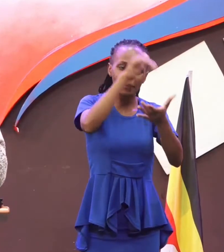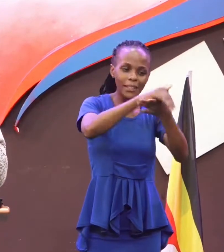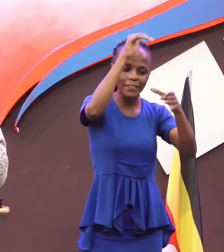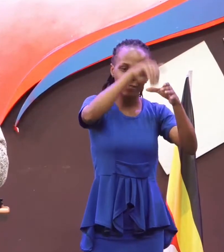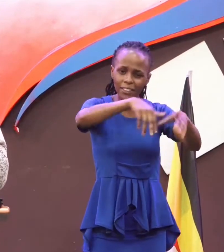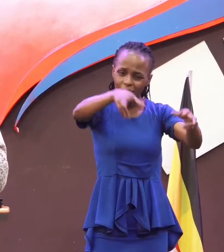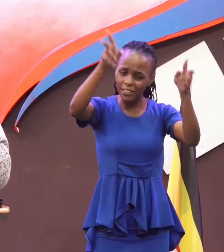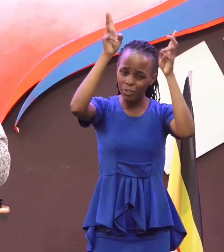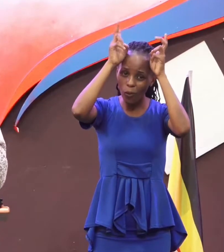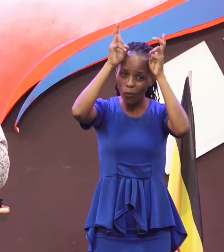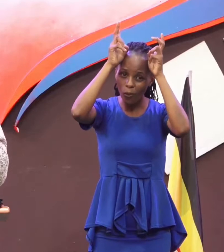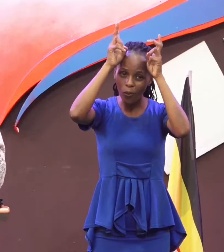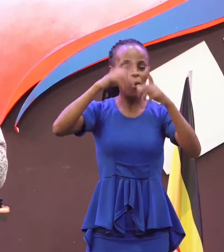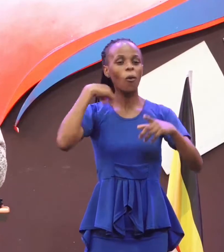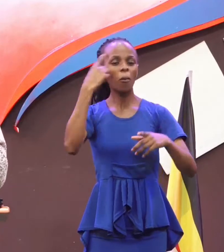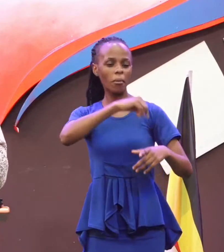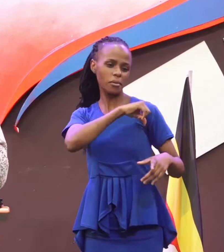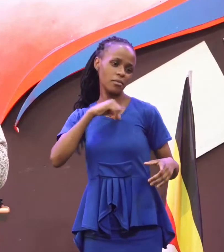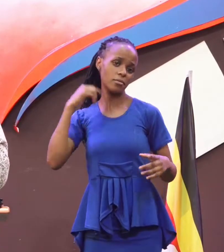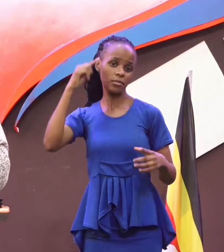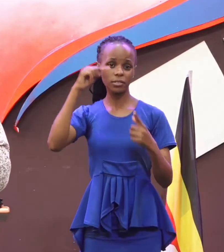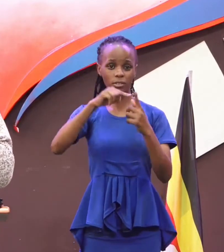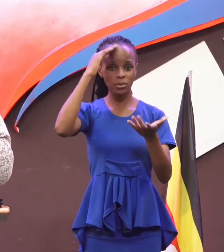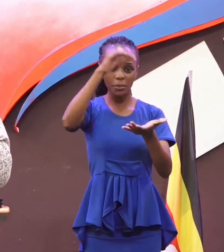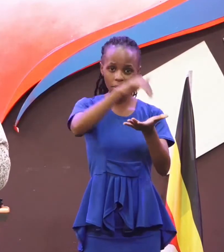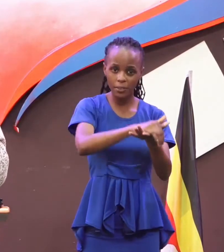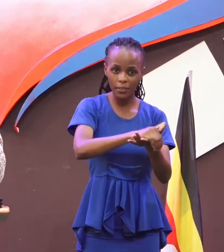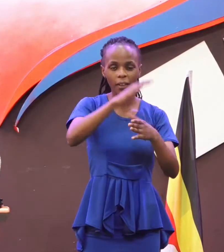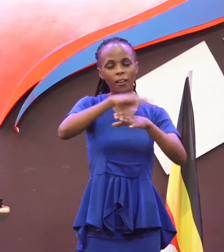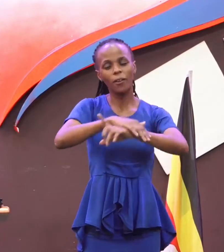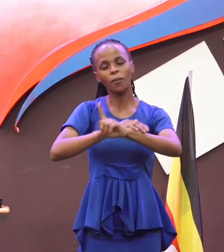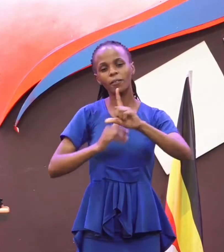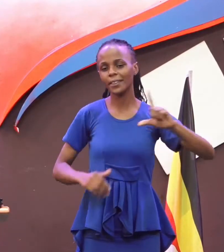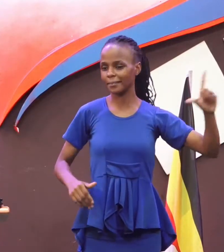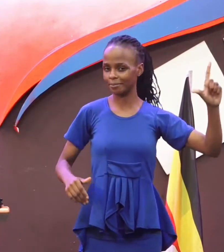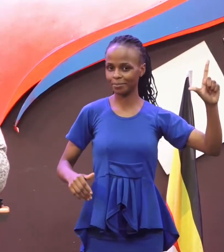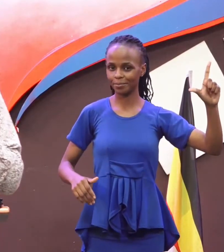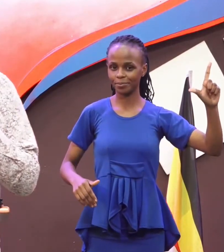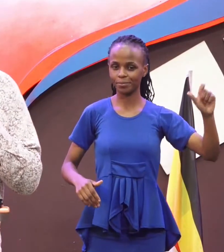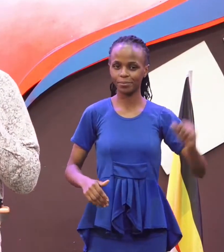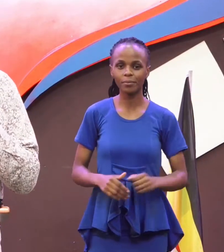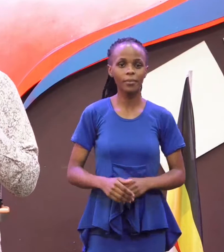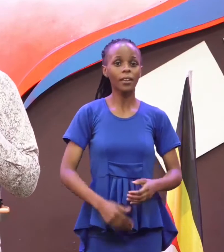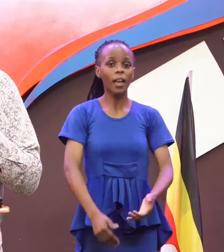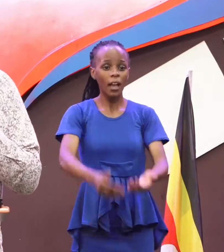And those who believe in the devil. Or all who fail to believe will be on the